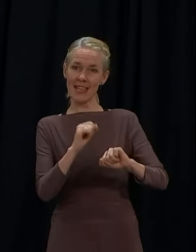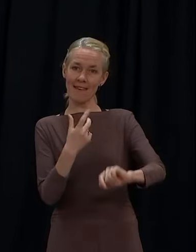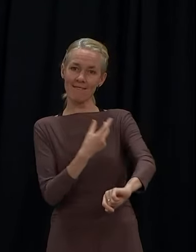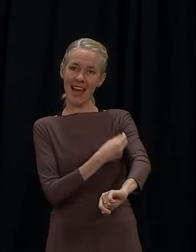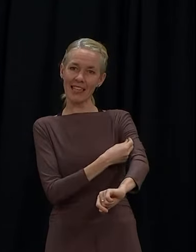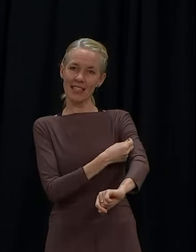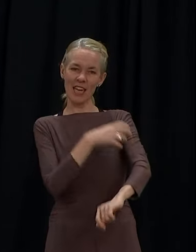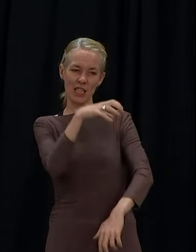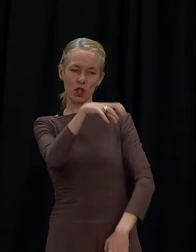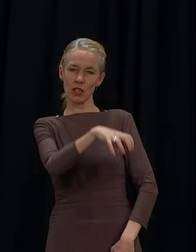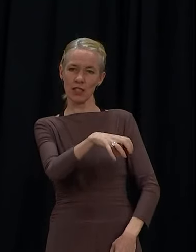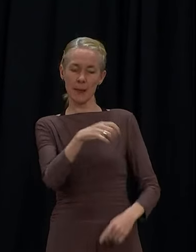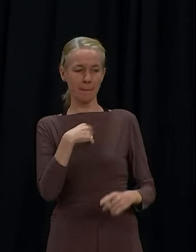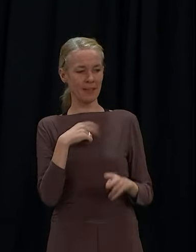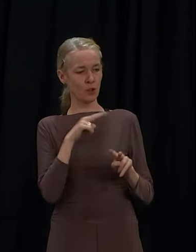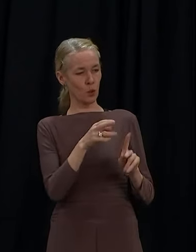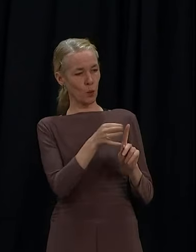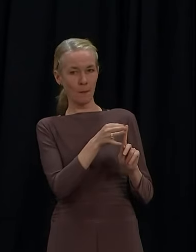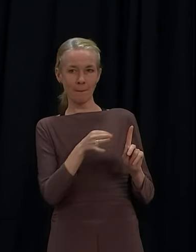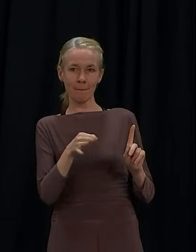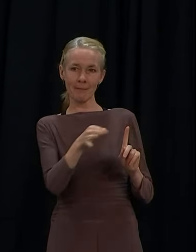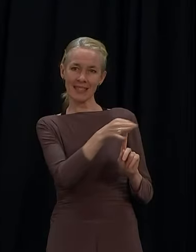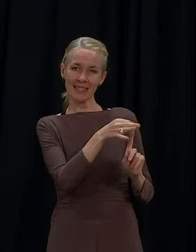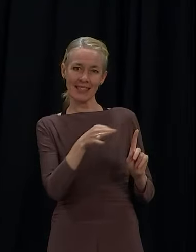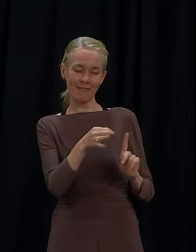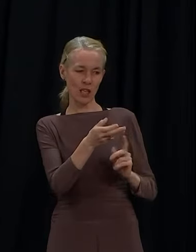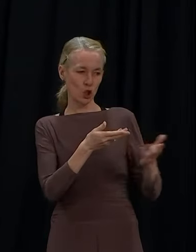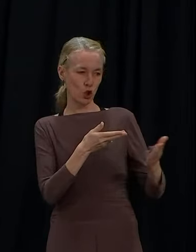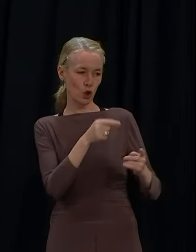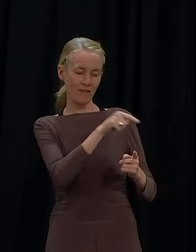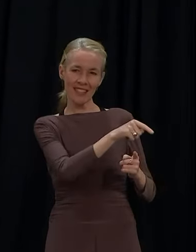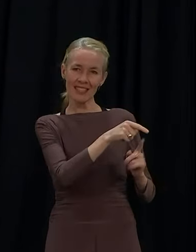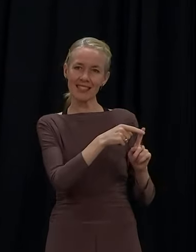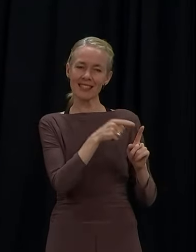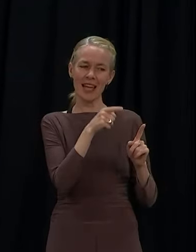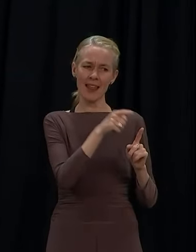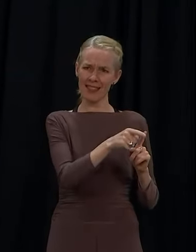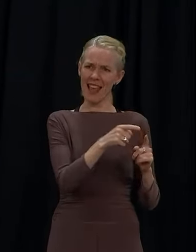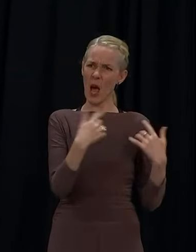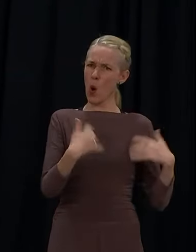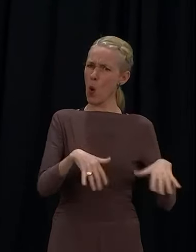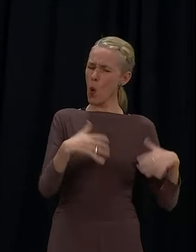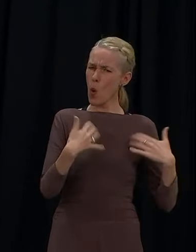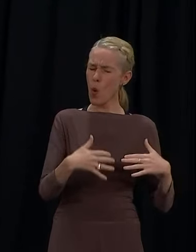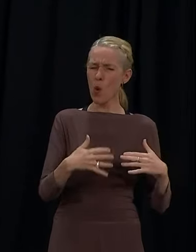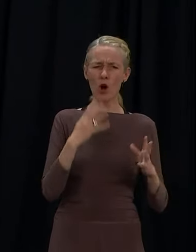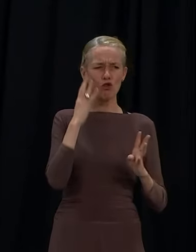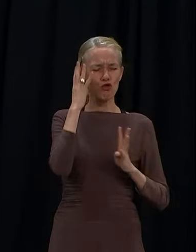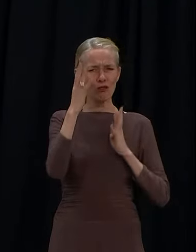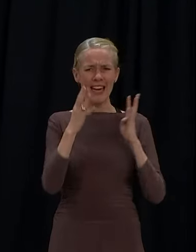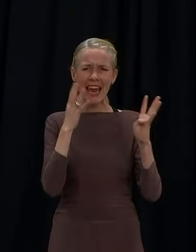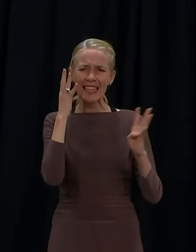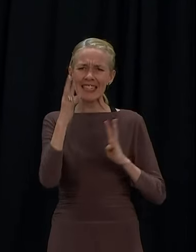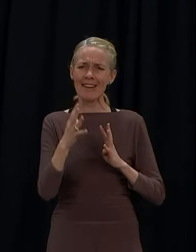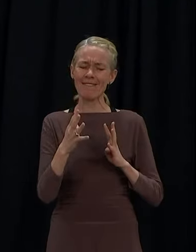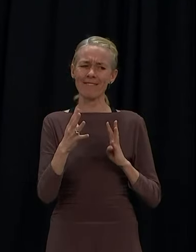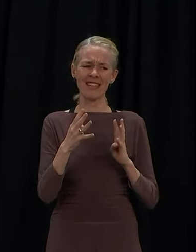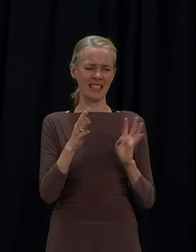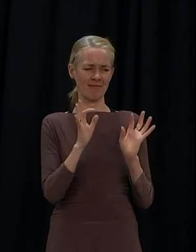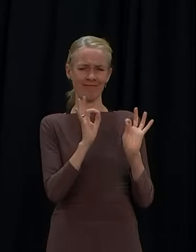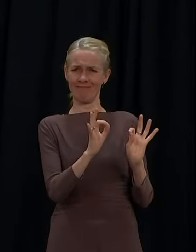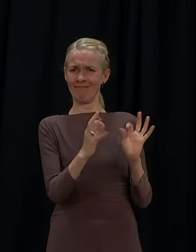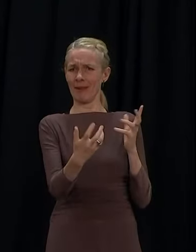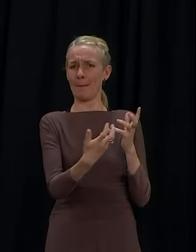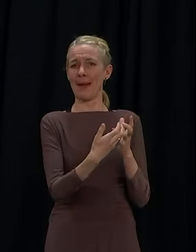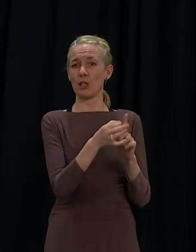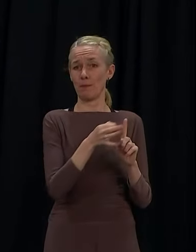helping lead the delivery of vaccination programs in the area, and it meant that they were bringing in really innovative ideas on how they would roll out. Did you have any